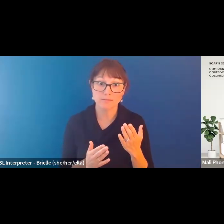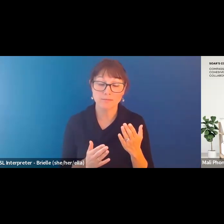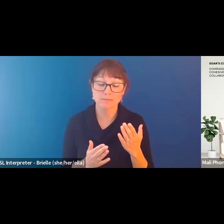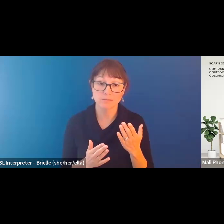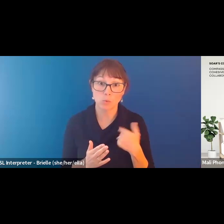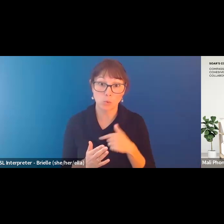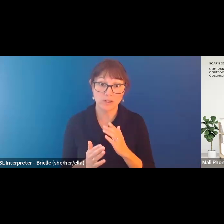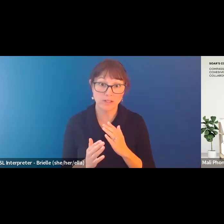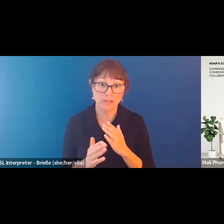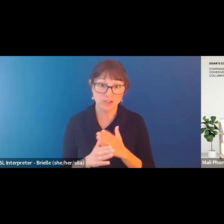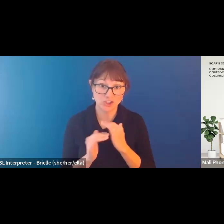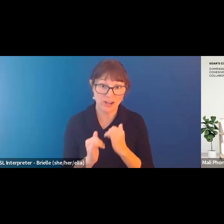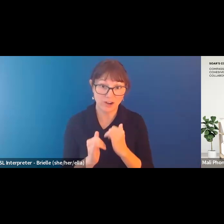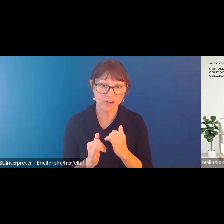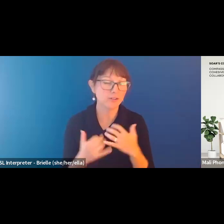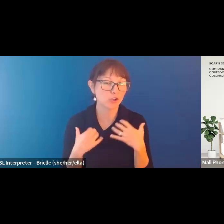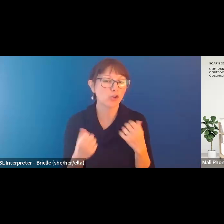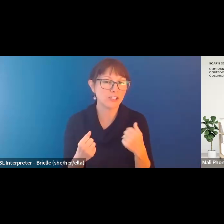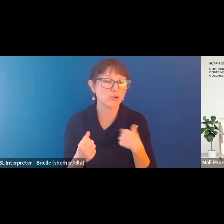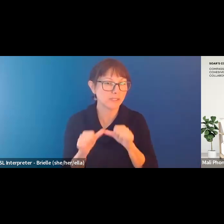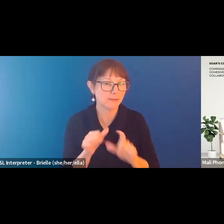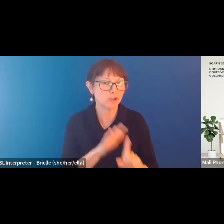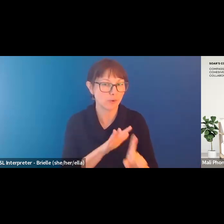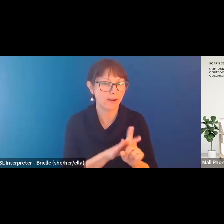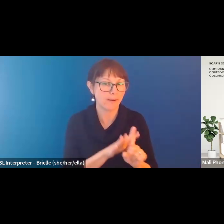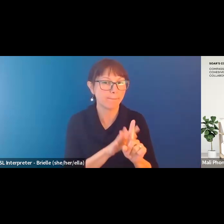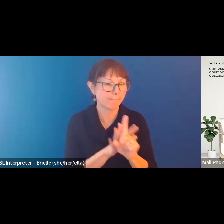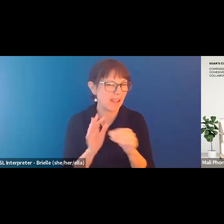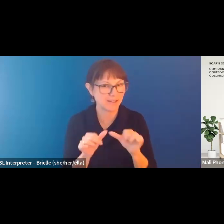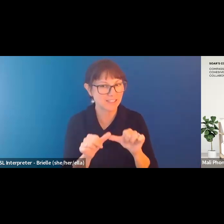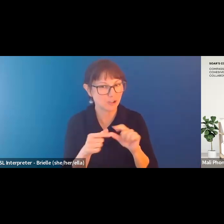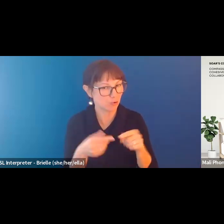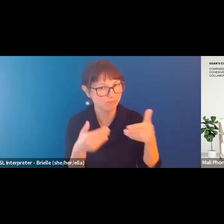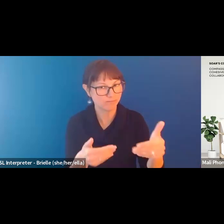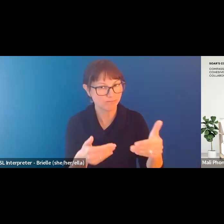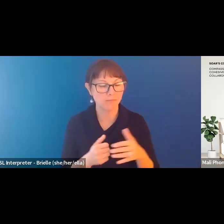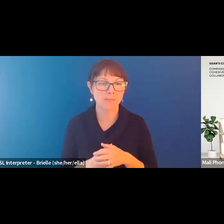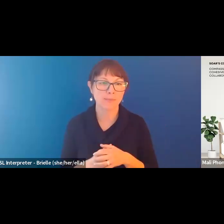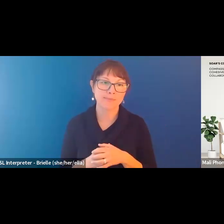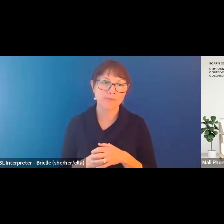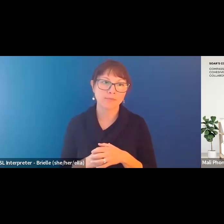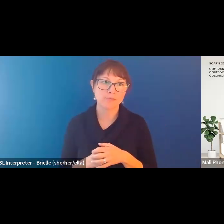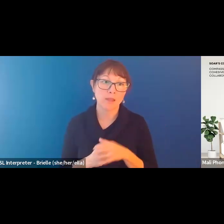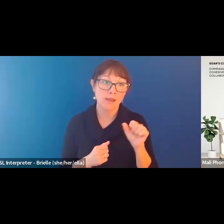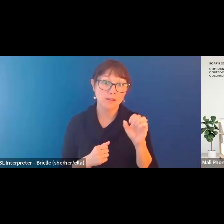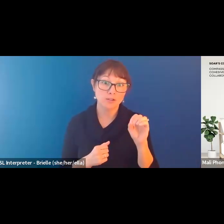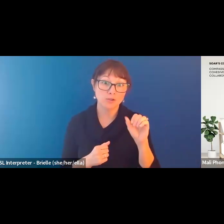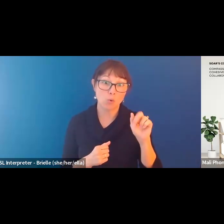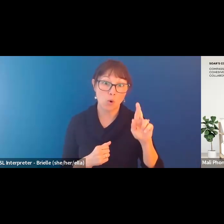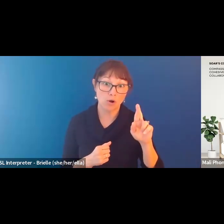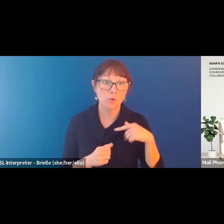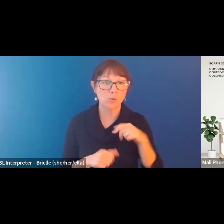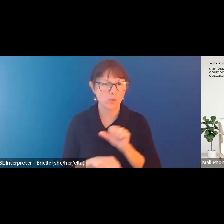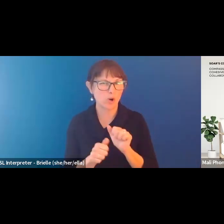share the courage to keep showing up and to keep moving forward. At SOAR, we work with